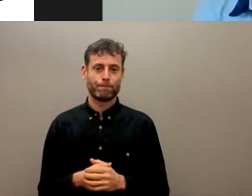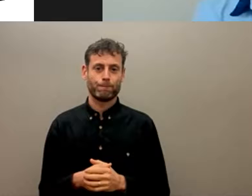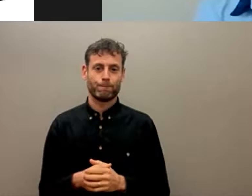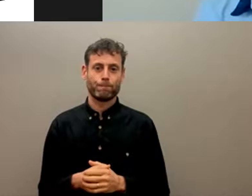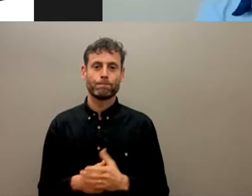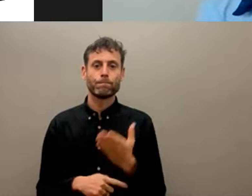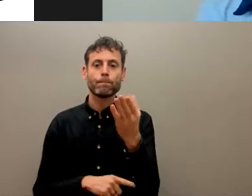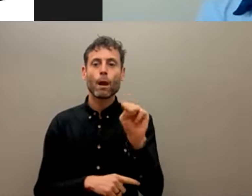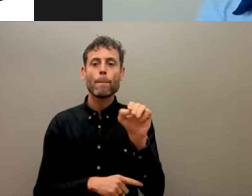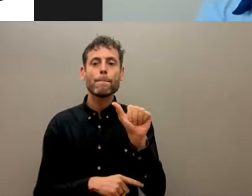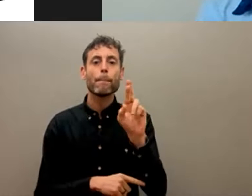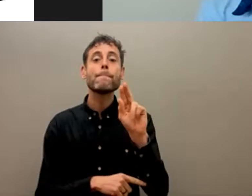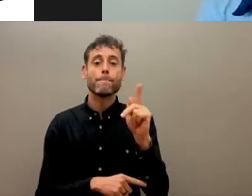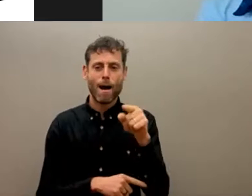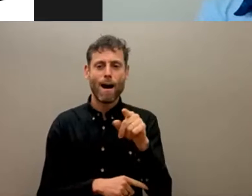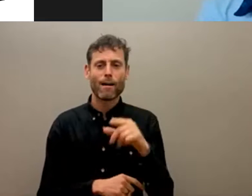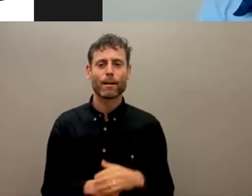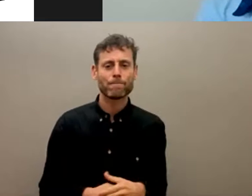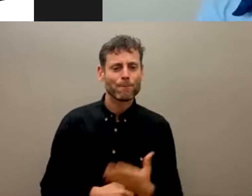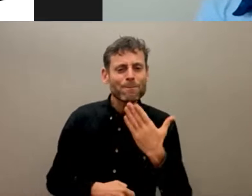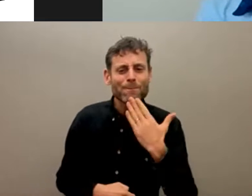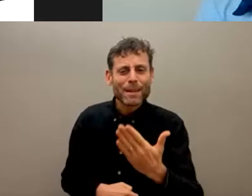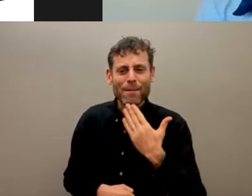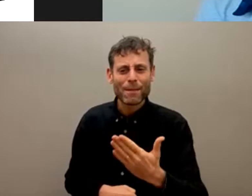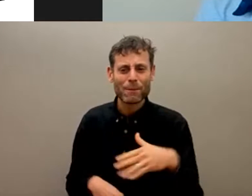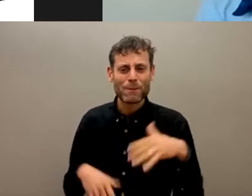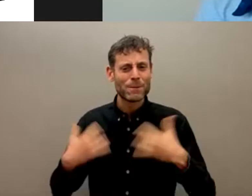Okay, thank you, Quay, for that. Yeah, really interesting.